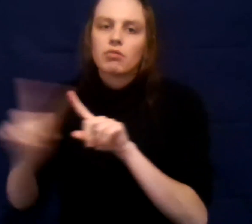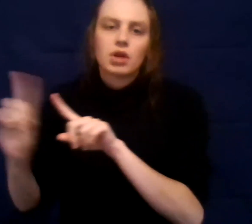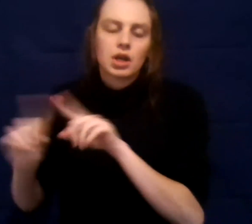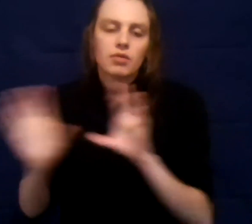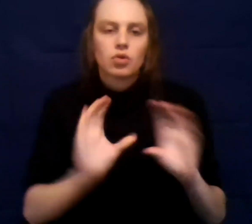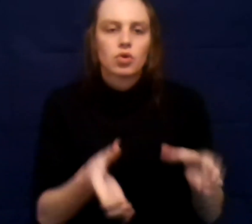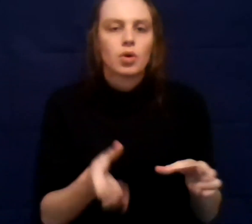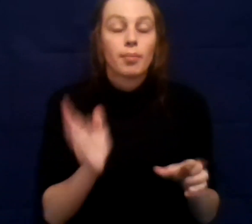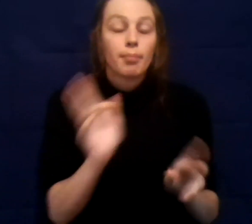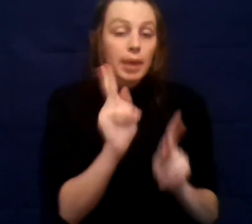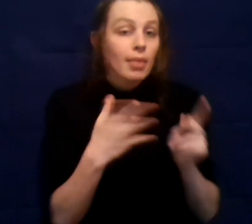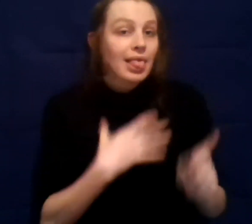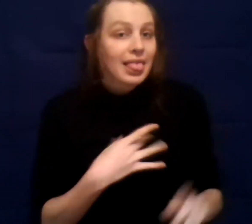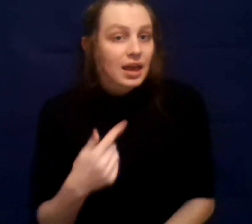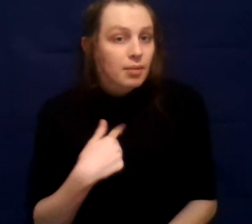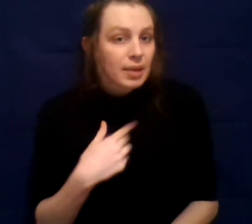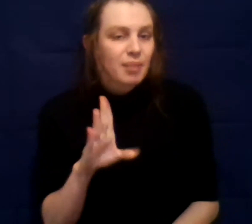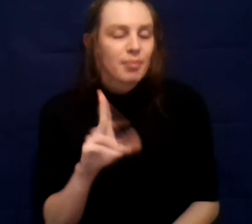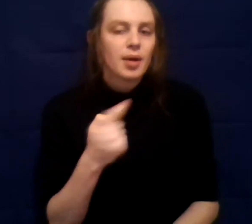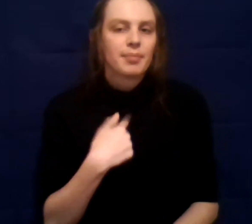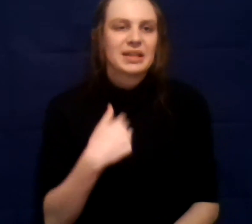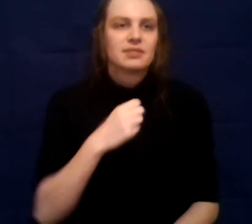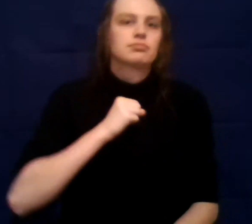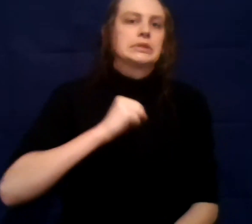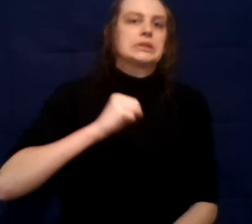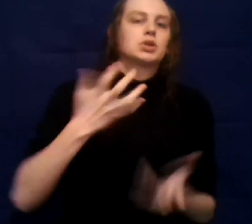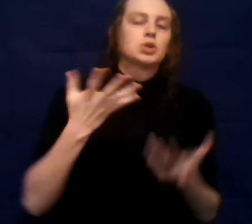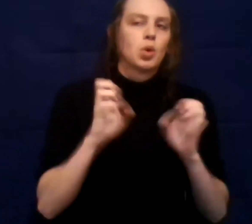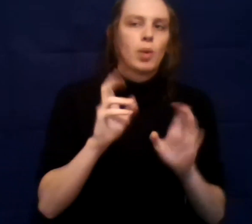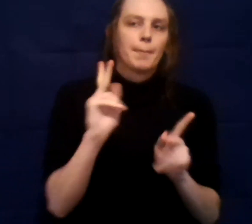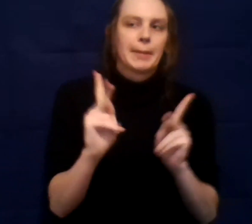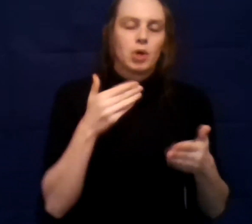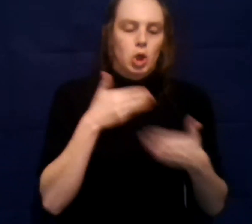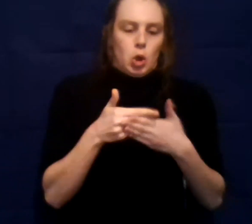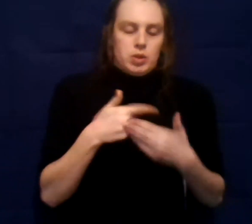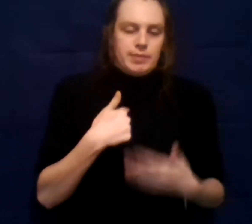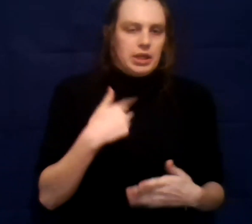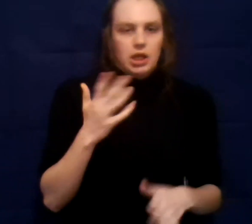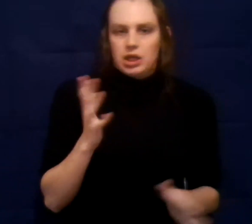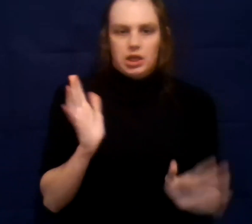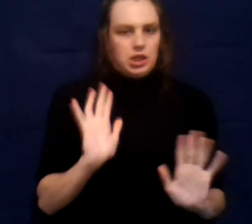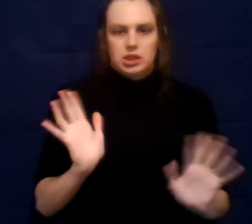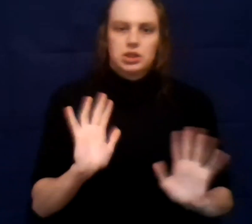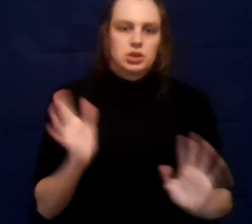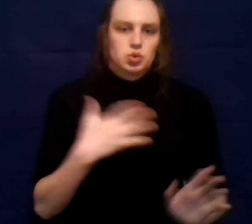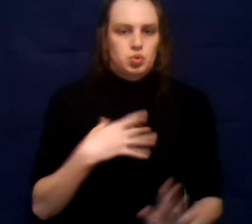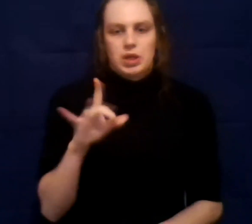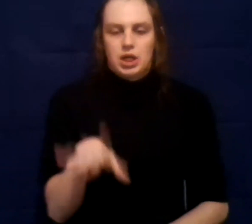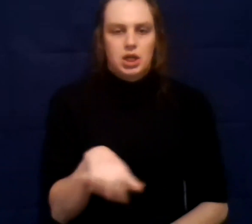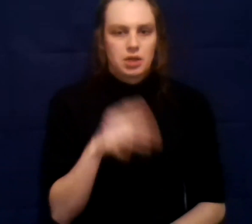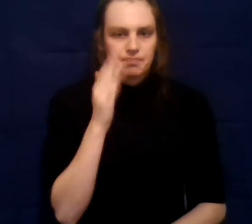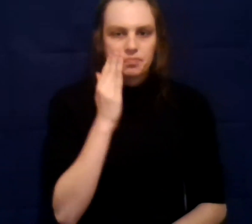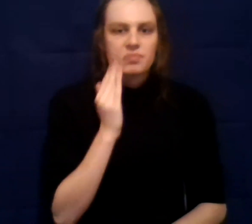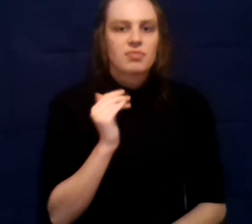became like my MO for the longest time. And it just seemed like uh